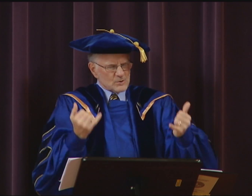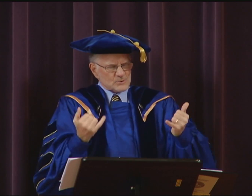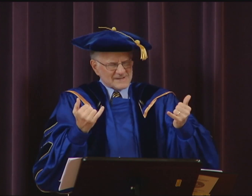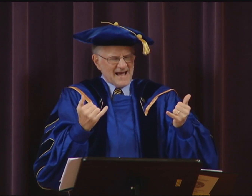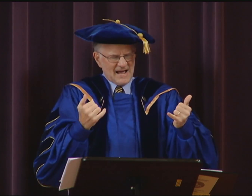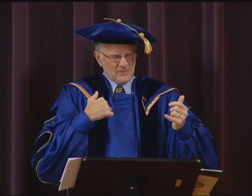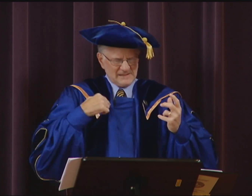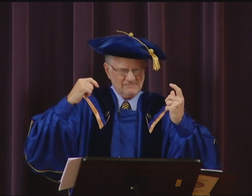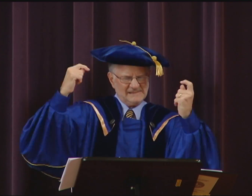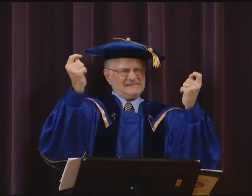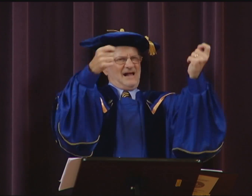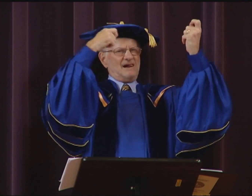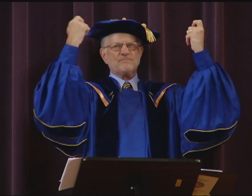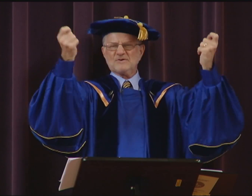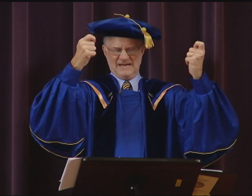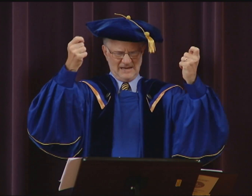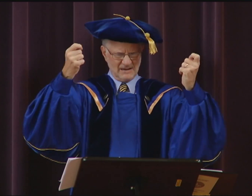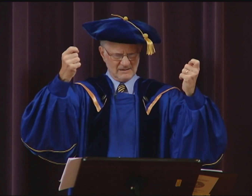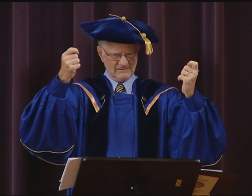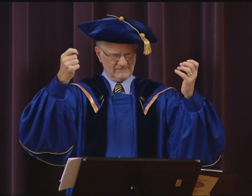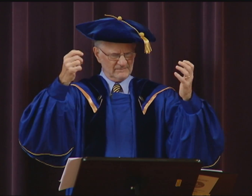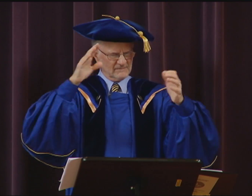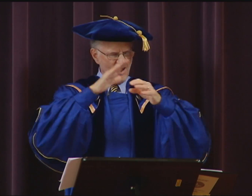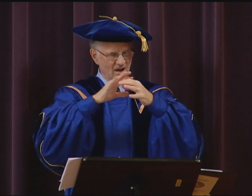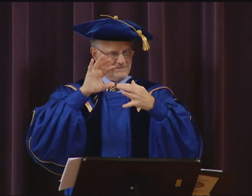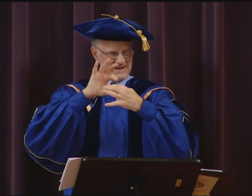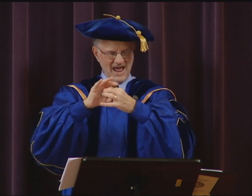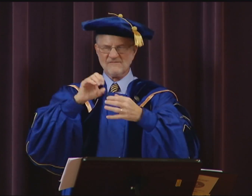years of being a Gallaudet alum.